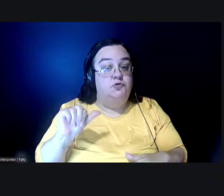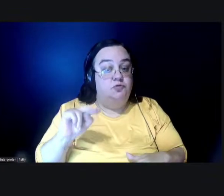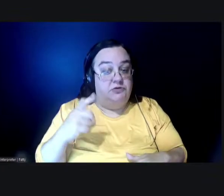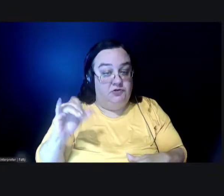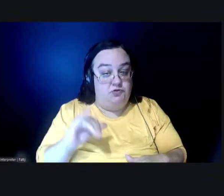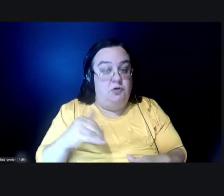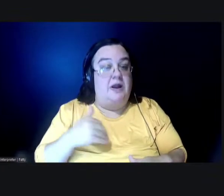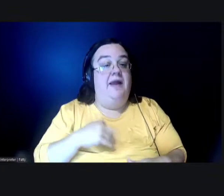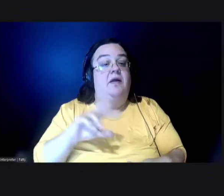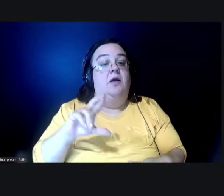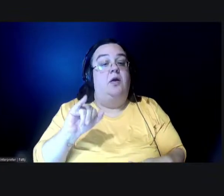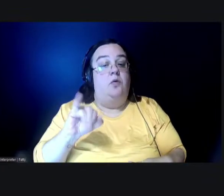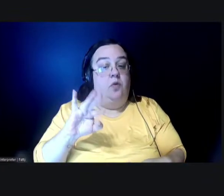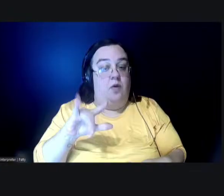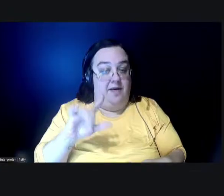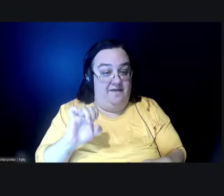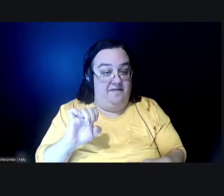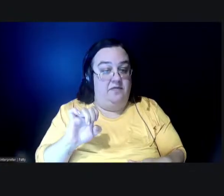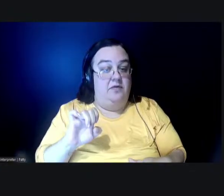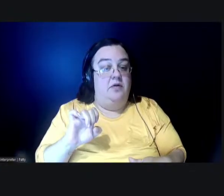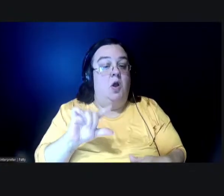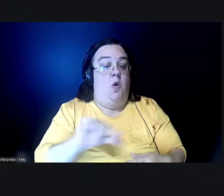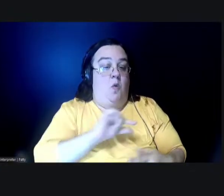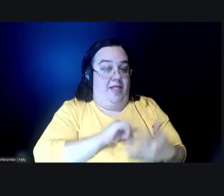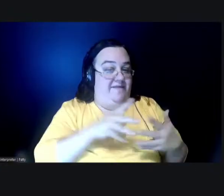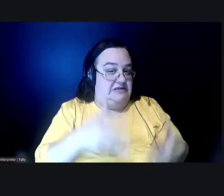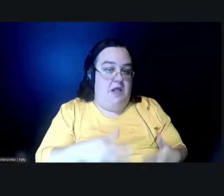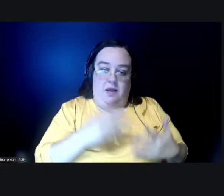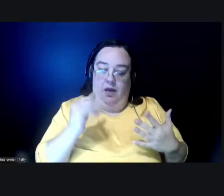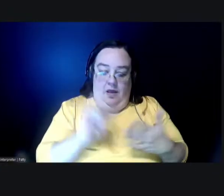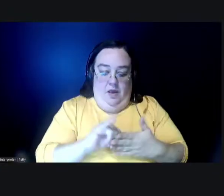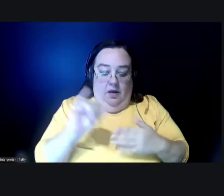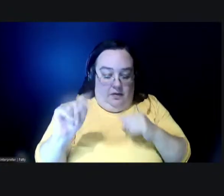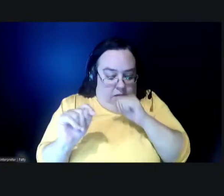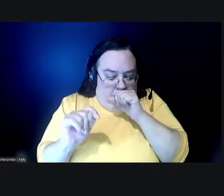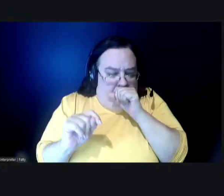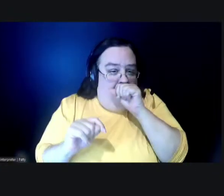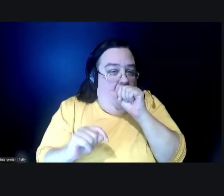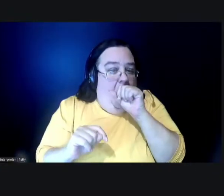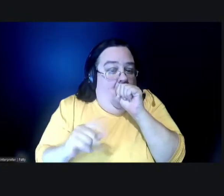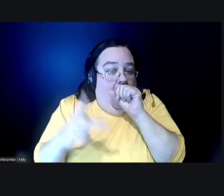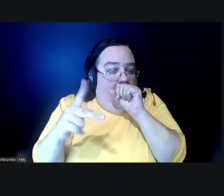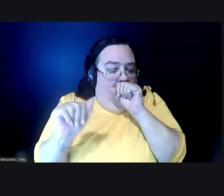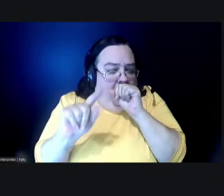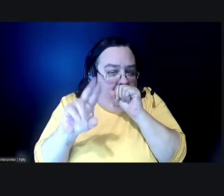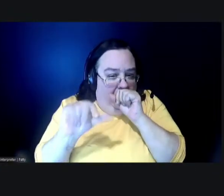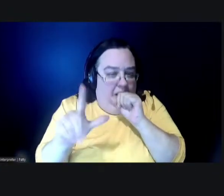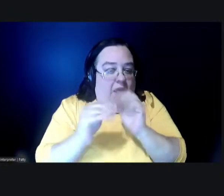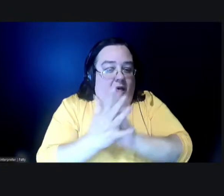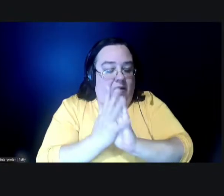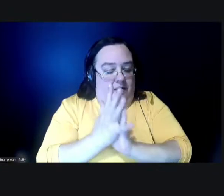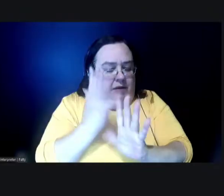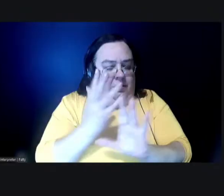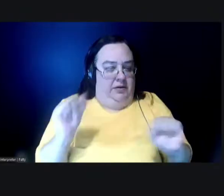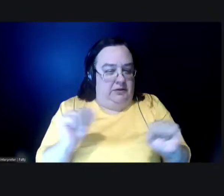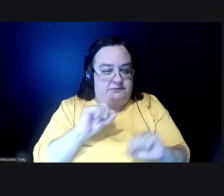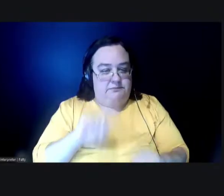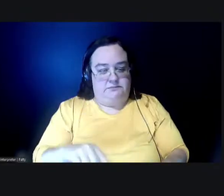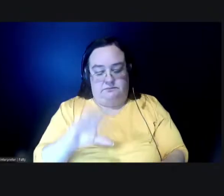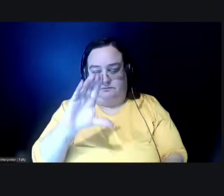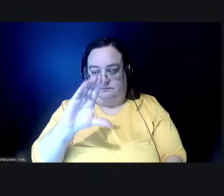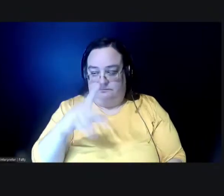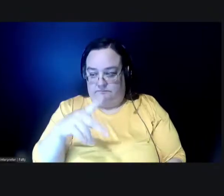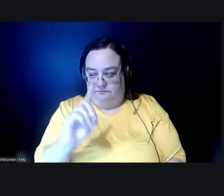rifle qualifications left, and that's it. Patrol and traffic safety initiative. CPD officers